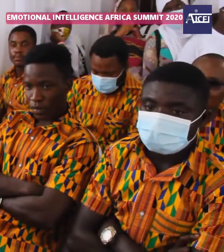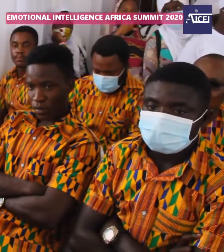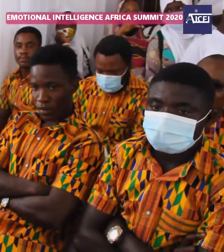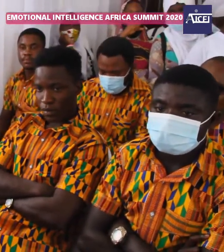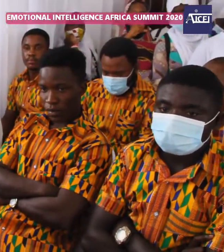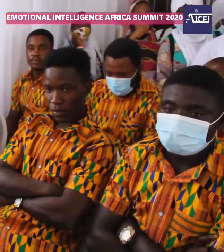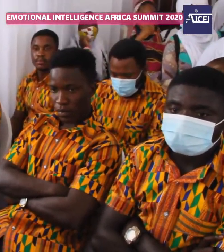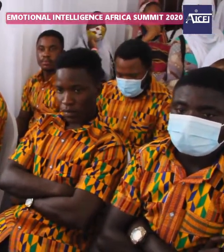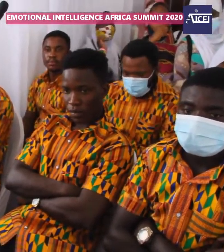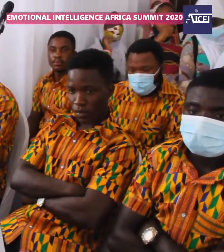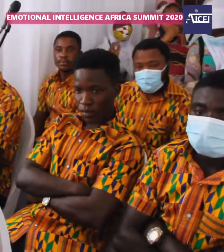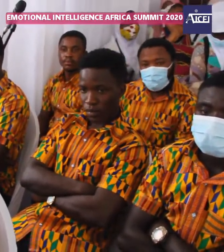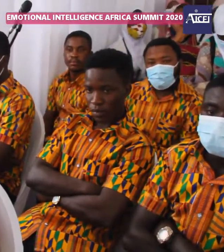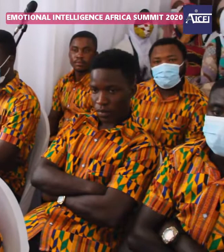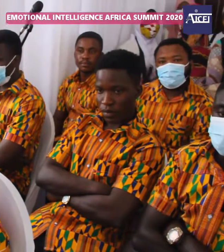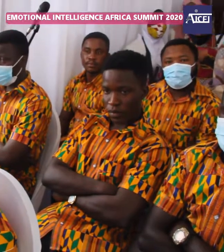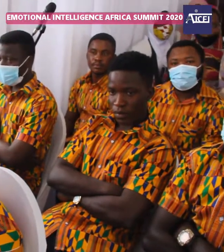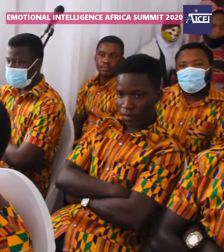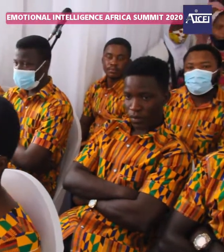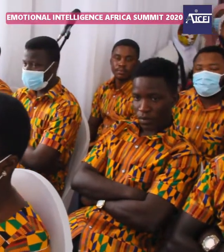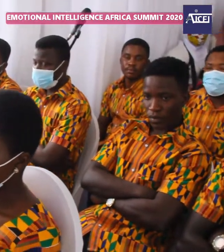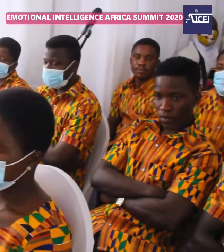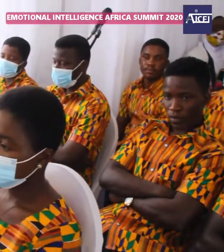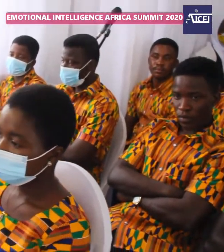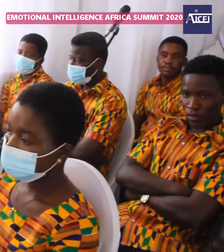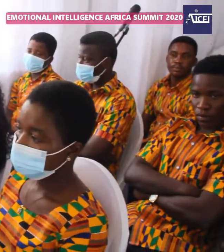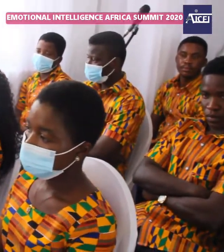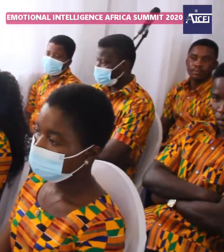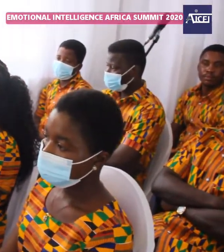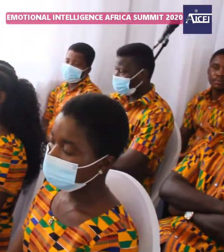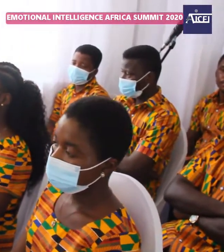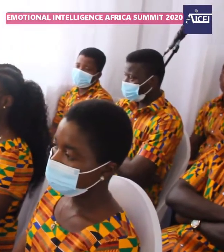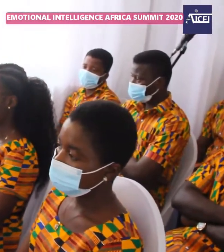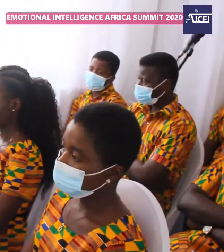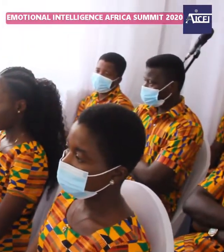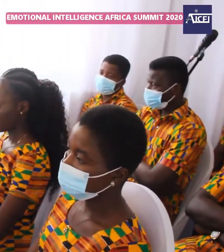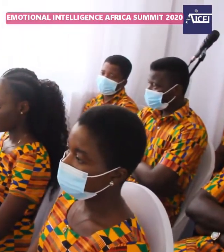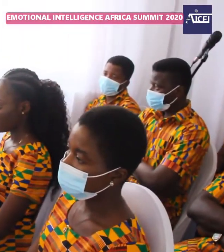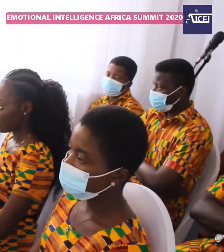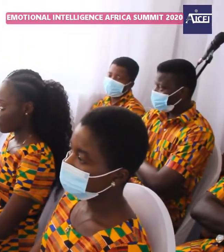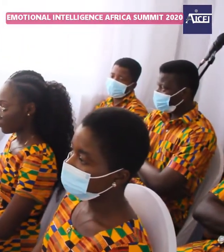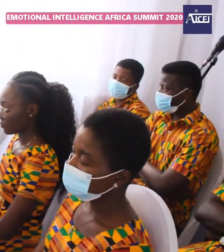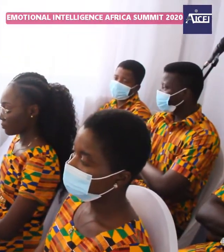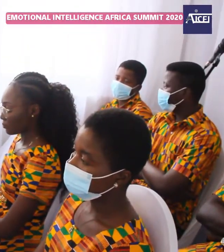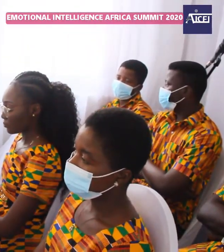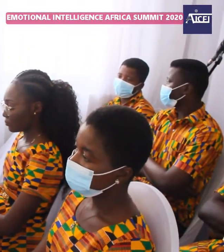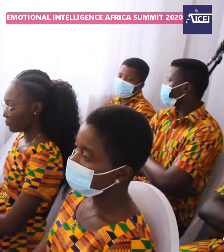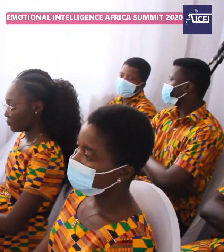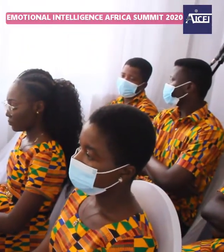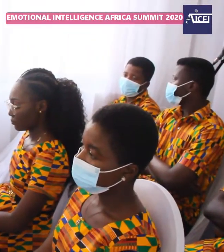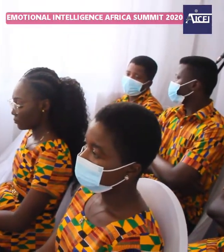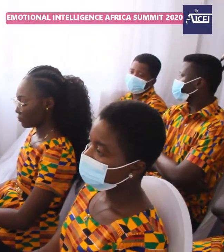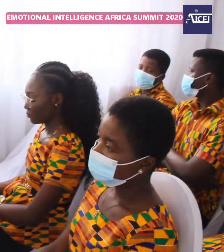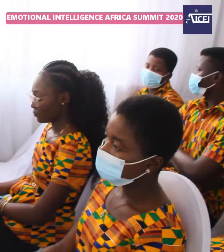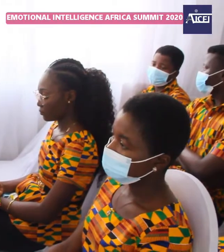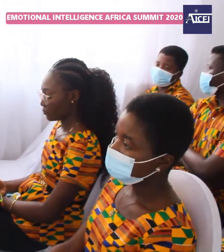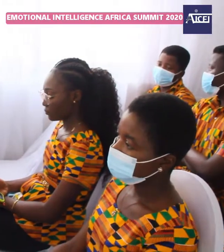A child is born into a family, and the child has nature and needs to be nurtured.